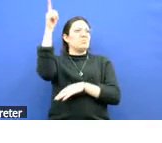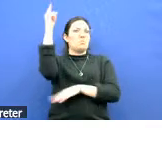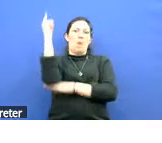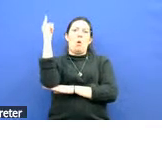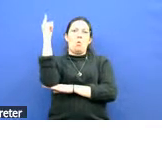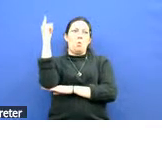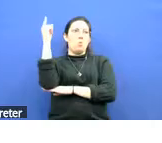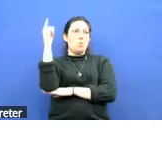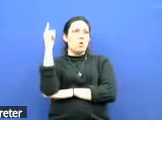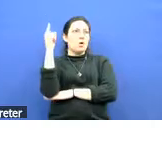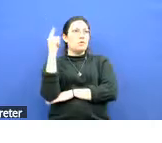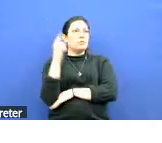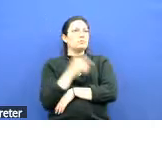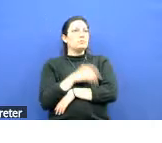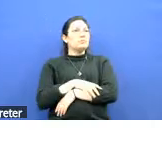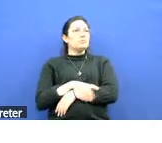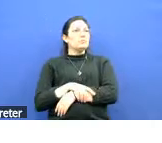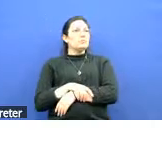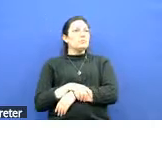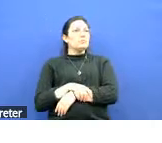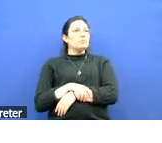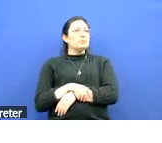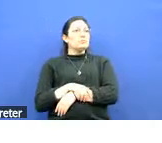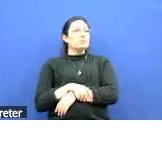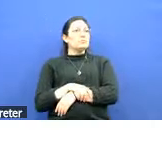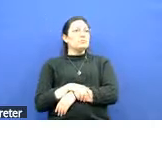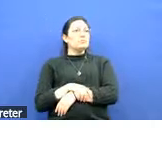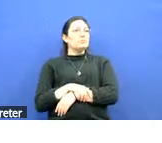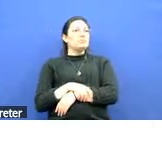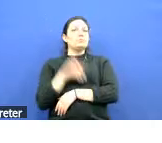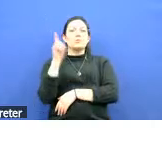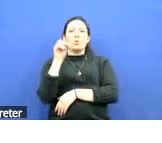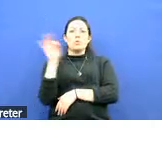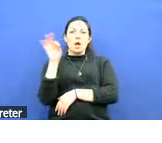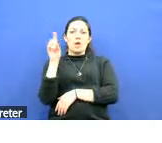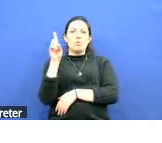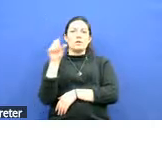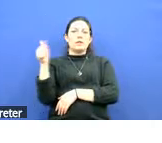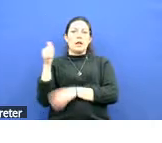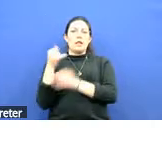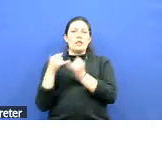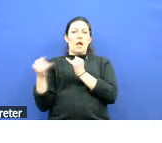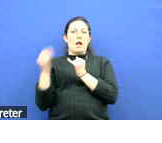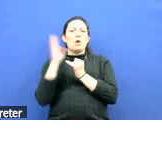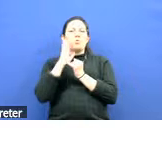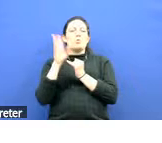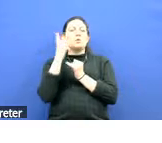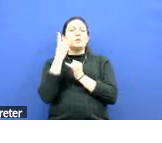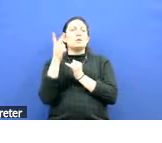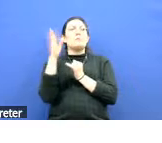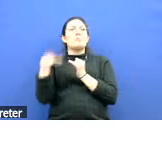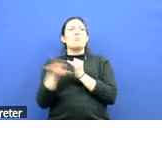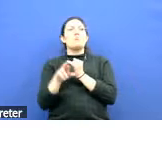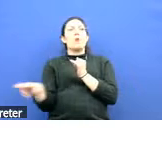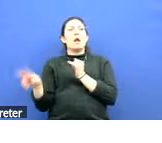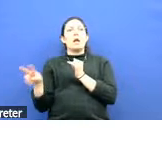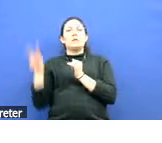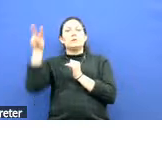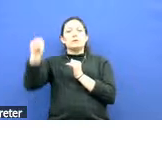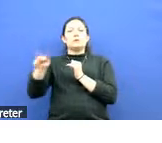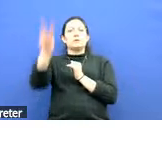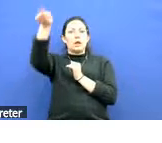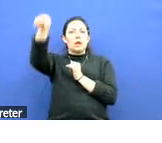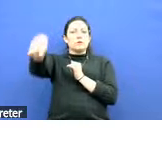a stretch in town where we'll be running the 109, 110 line parallel to each other, which is what you see in the bottom right picture, which is 2